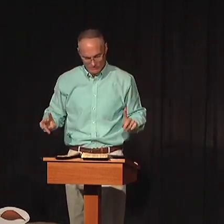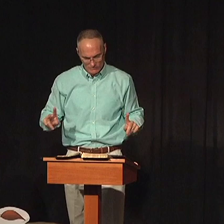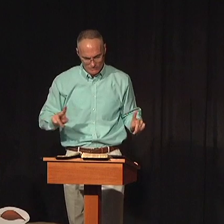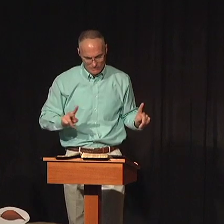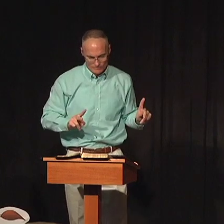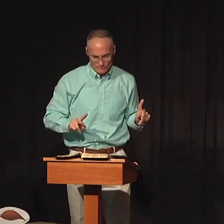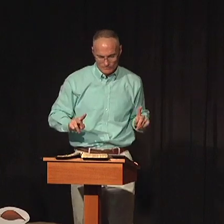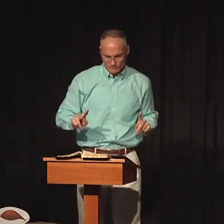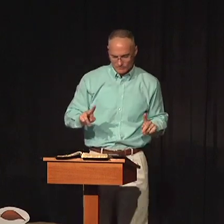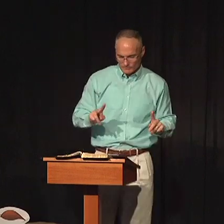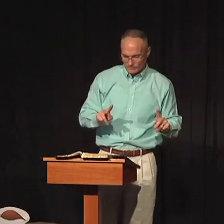people.